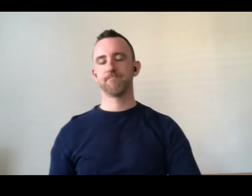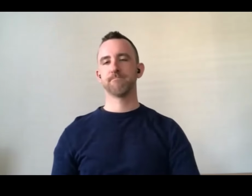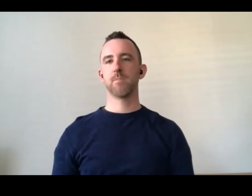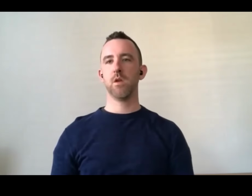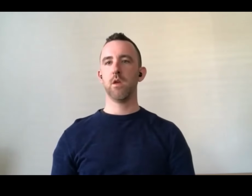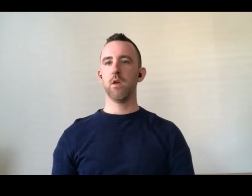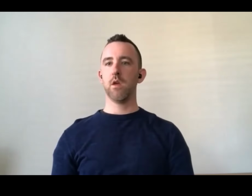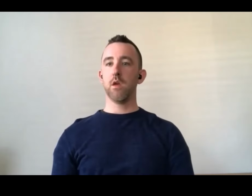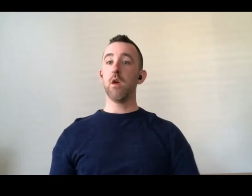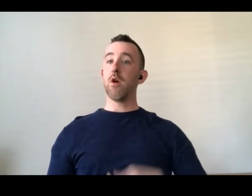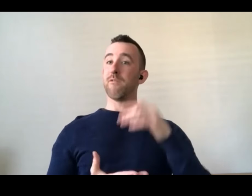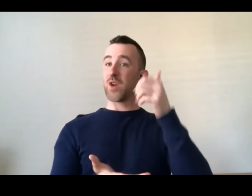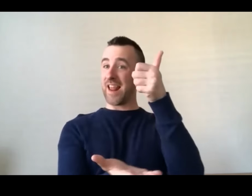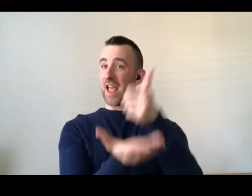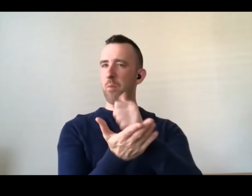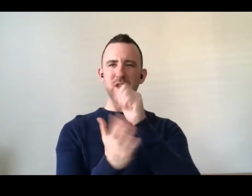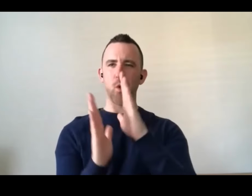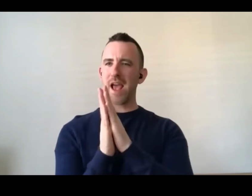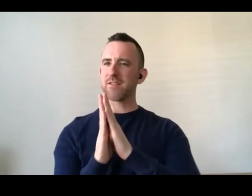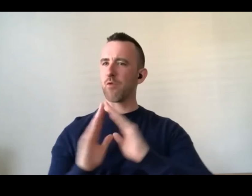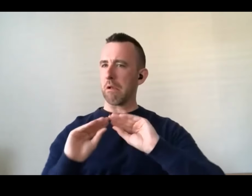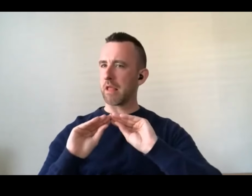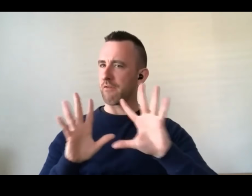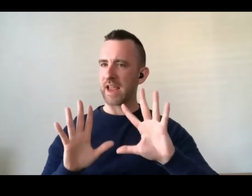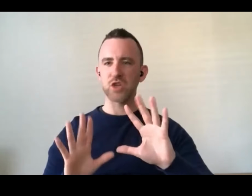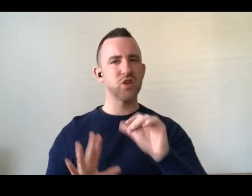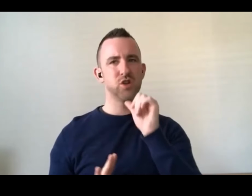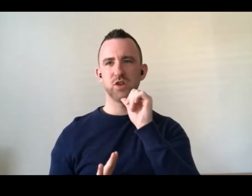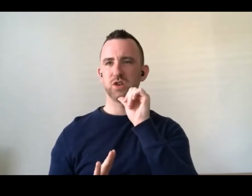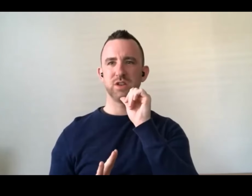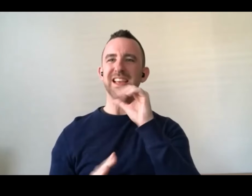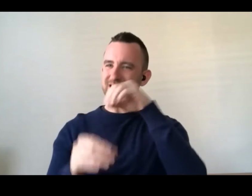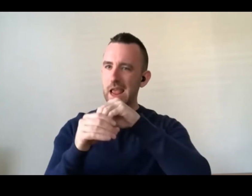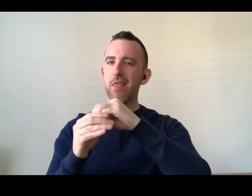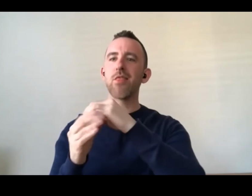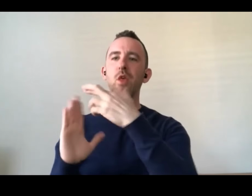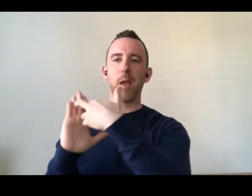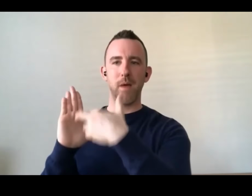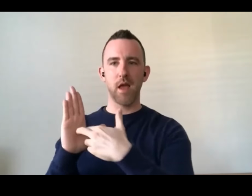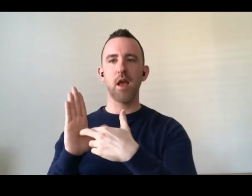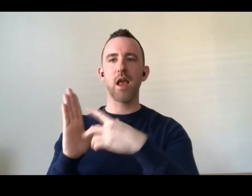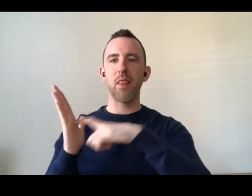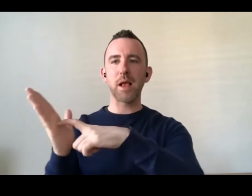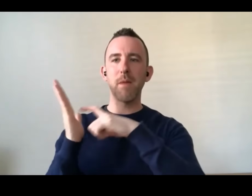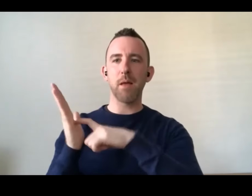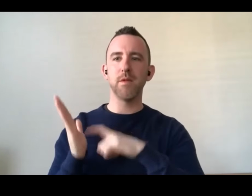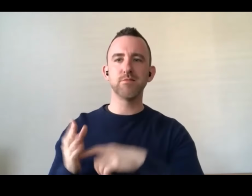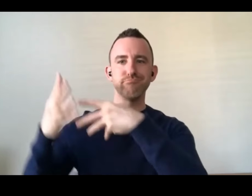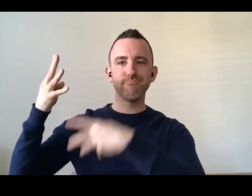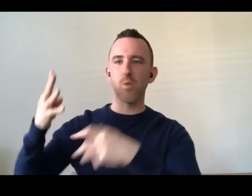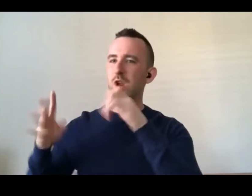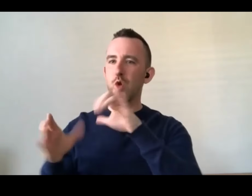Getting help. We don't ask for clarification on an item. Just don't. It's in the commandments. We don't do